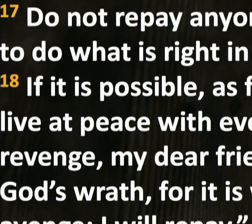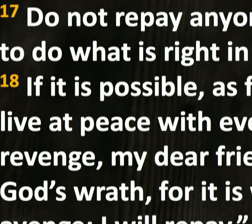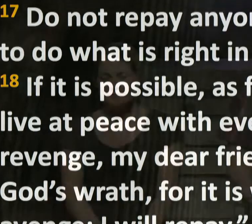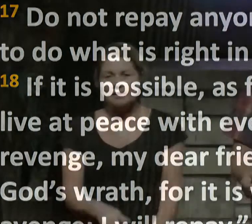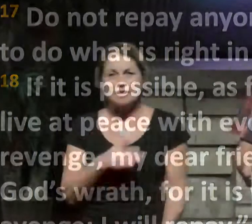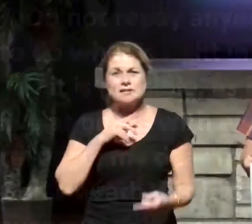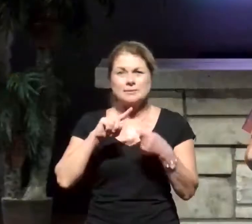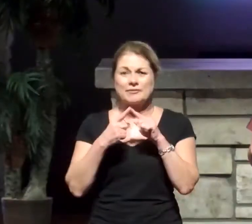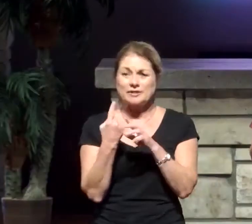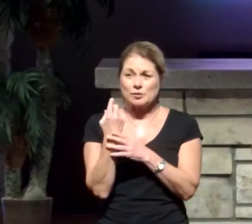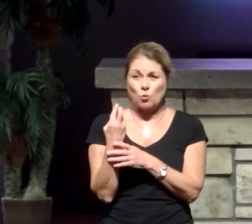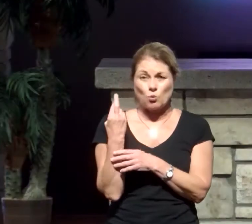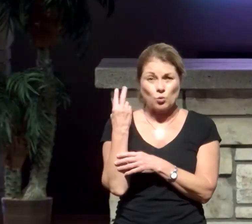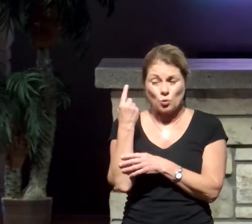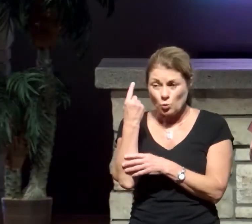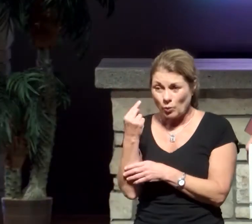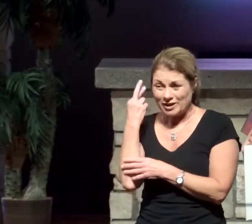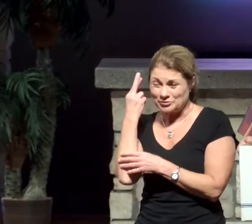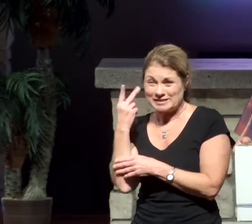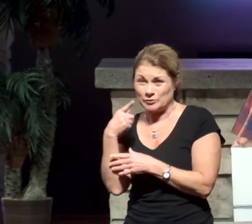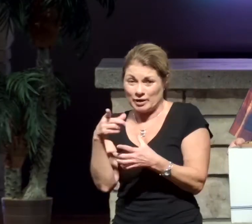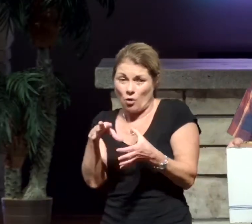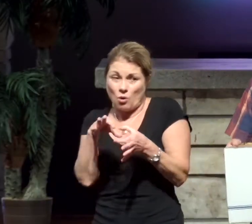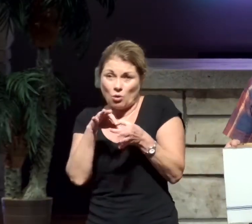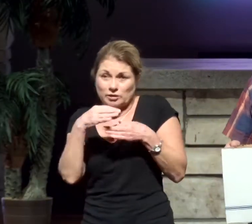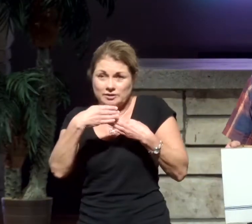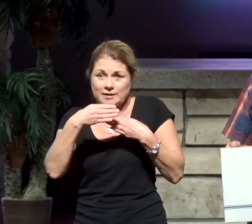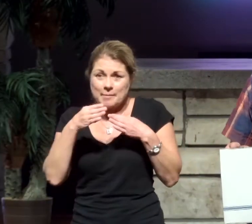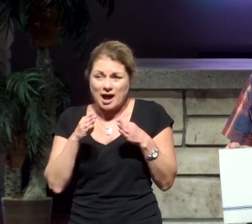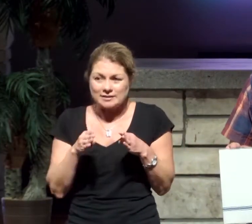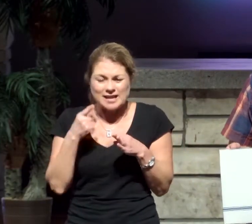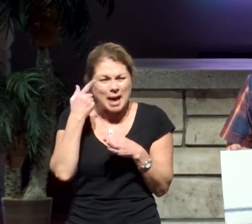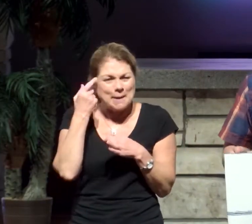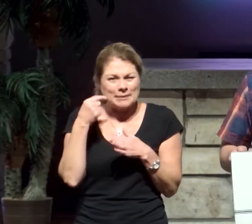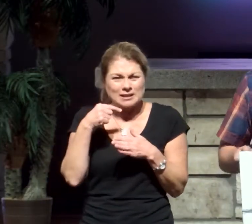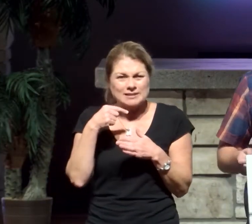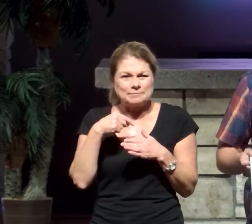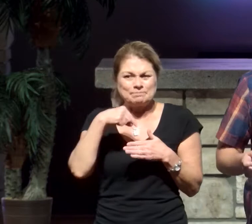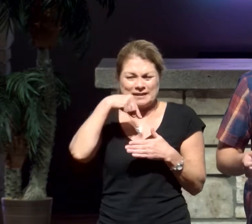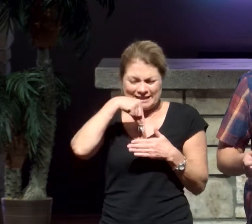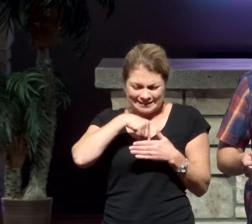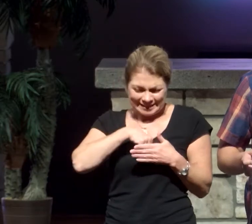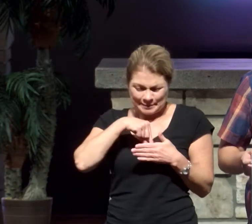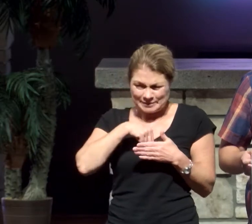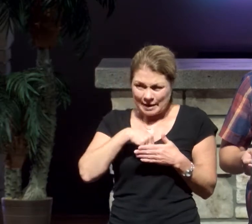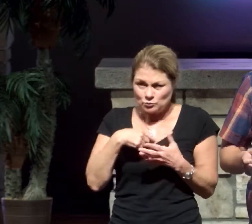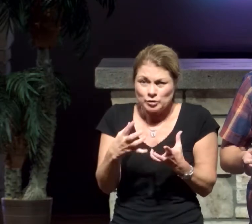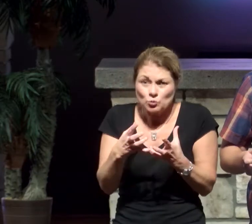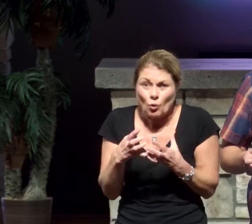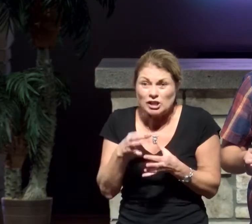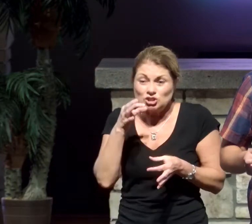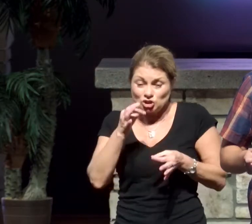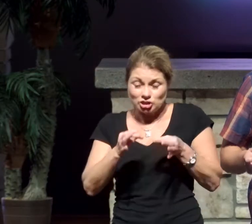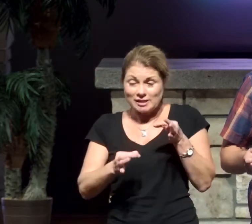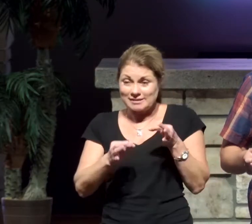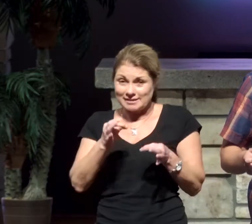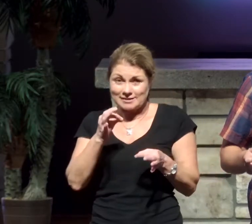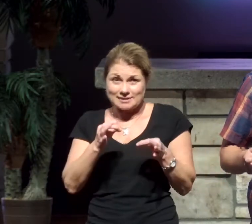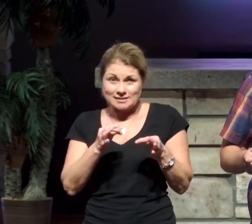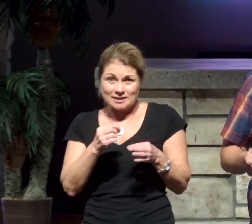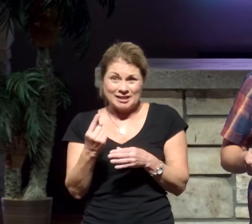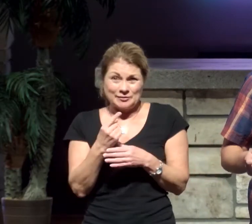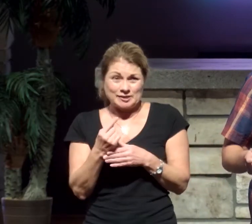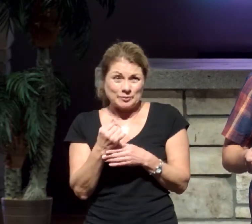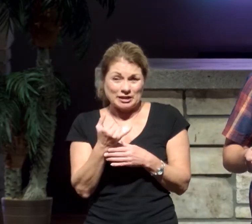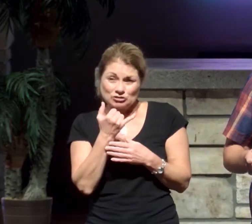You see, friends, one of the reasons why we hold on to these boxes is because deep down we have a desire for justice. If somebody does